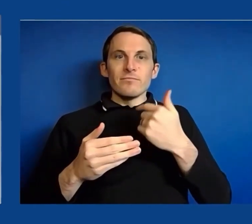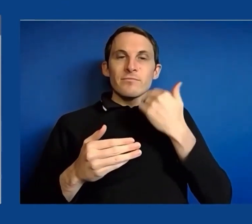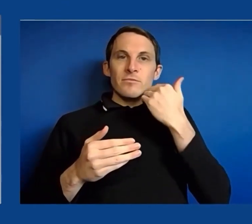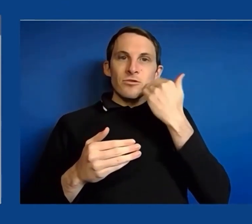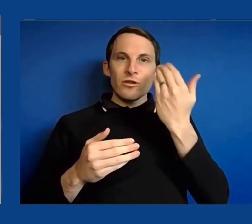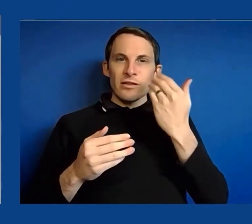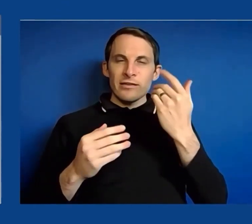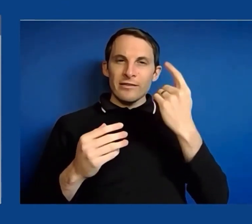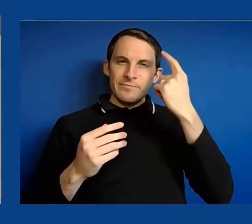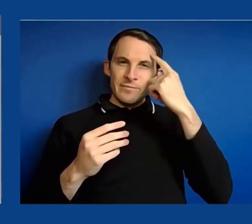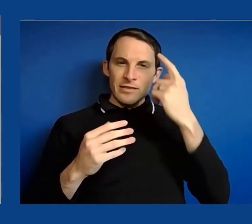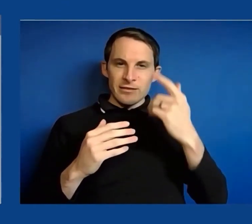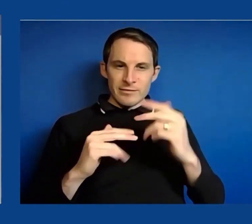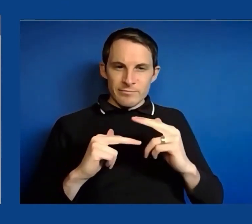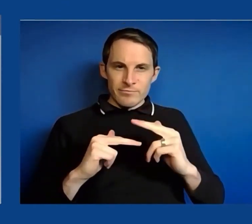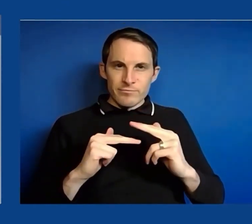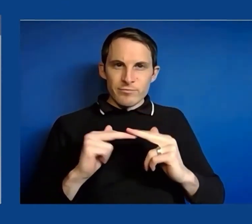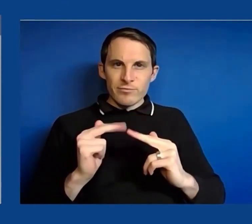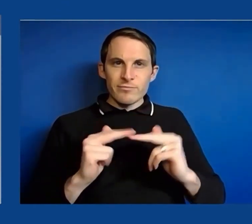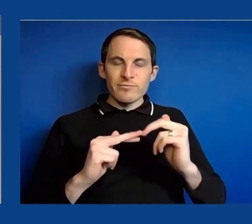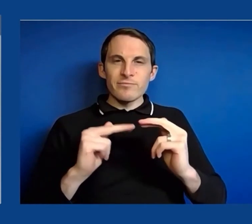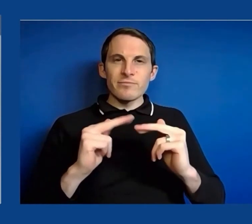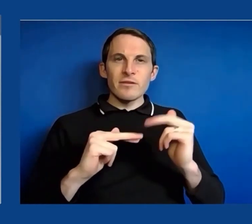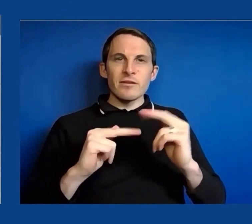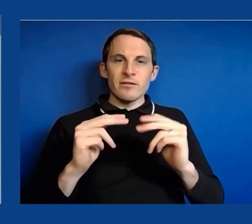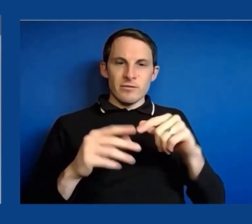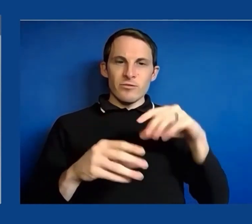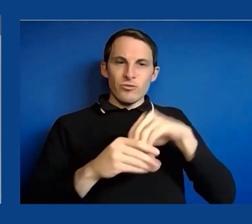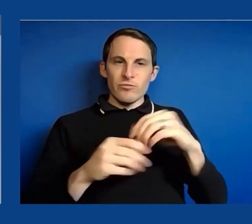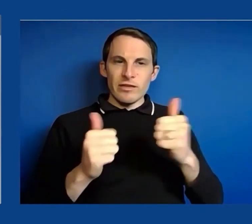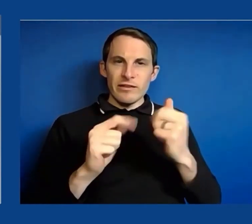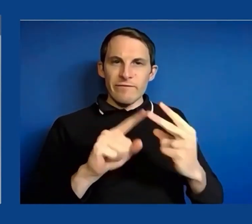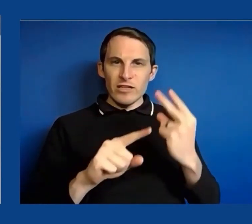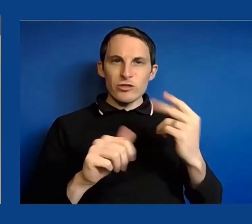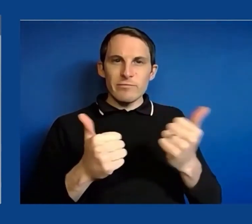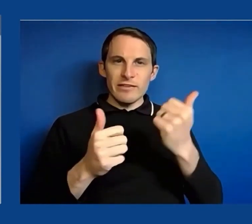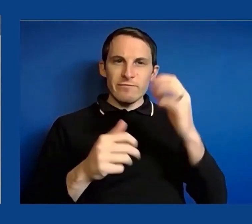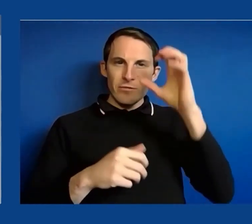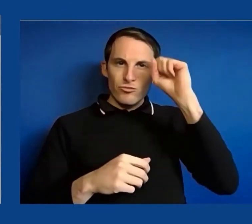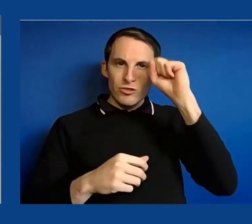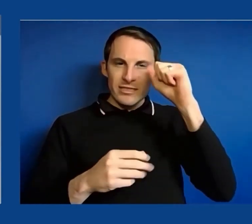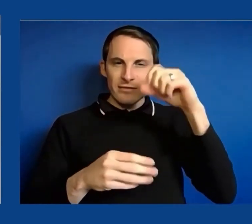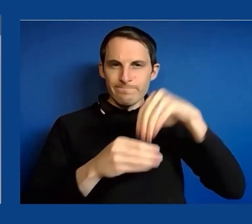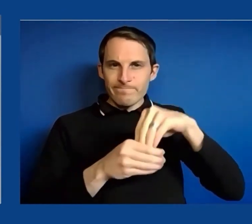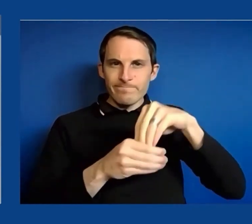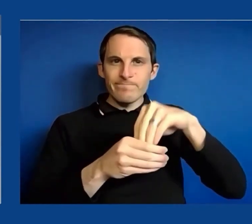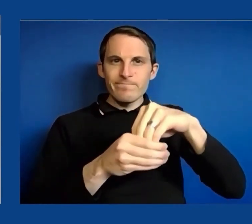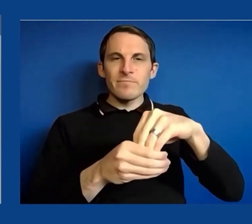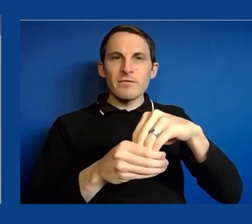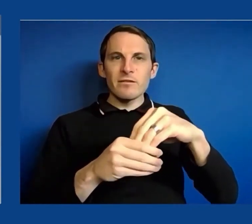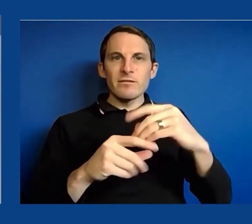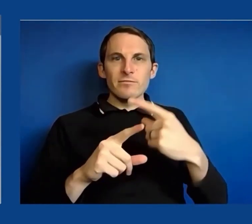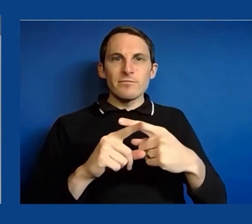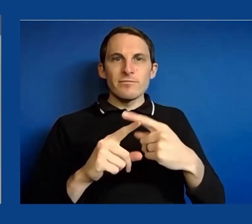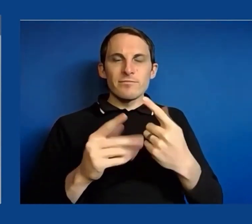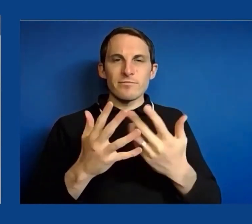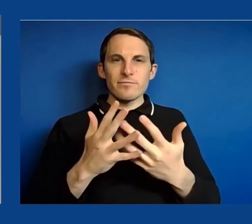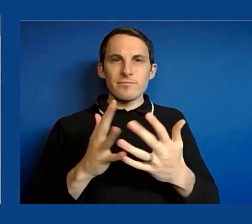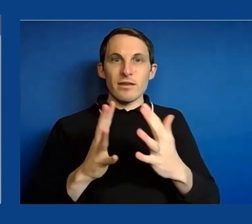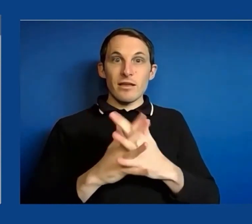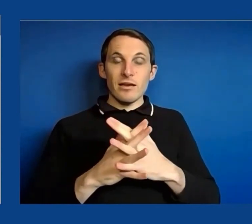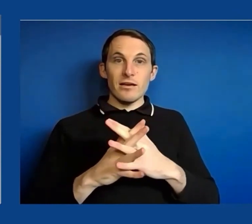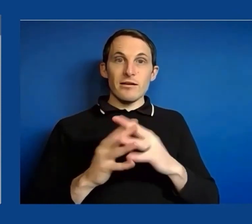process into a way that there was a lot of reflections and memories, and how do you impact in that